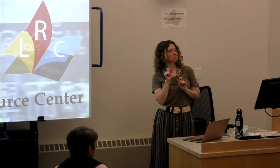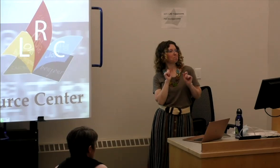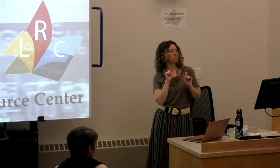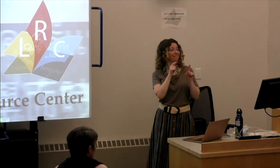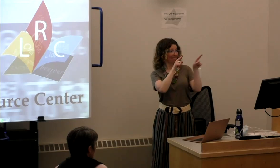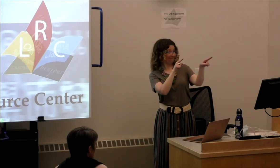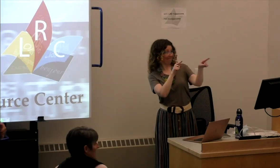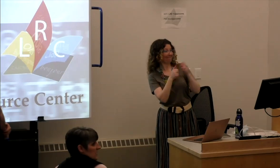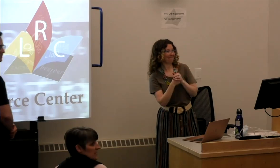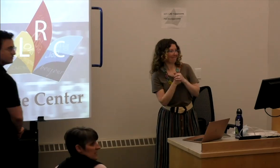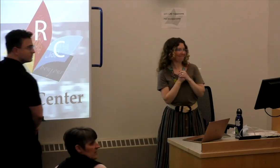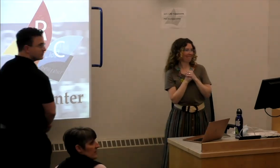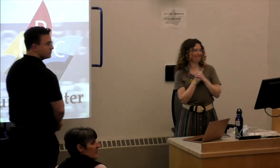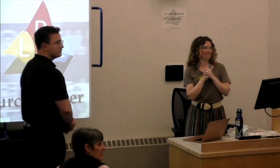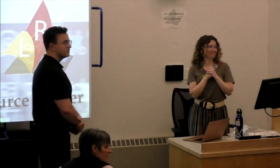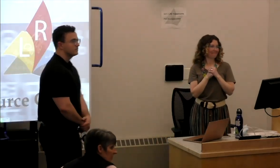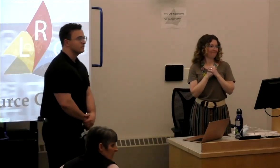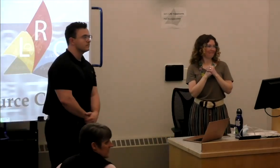Okay, any other questions?